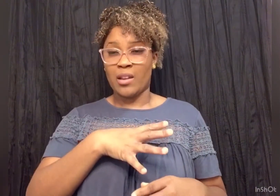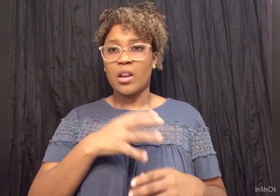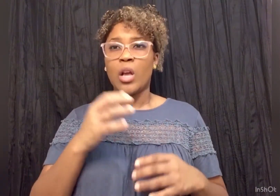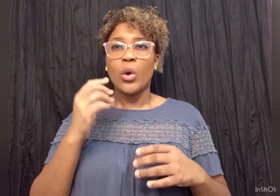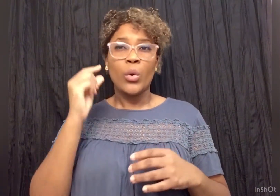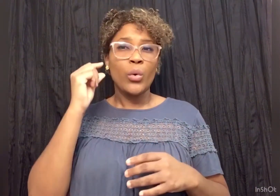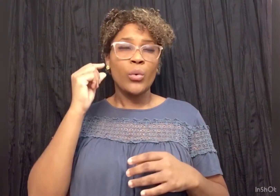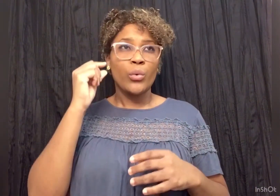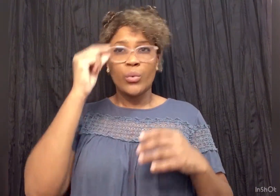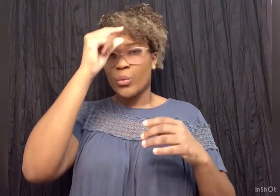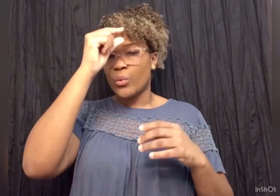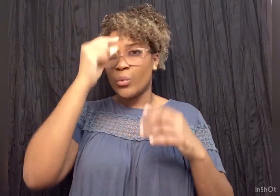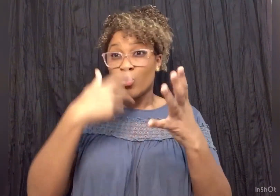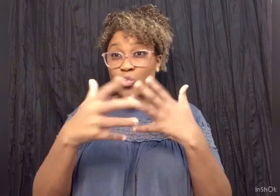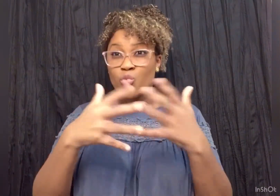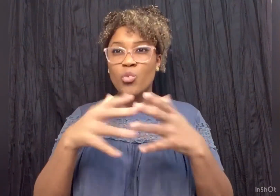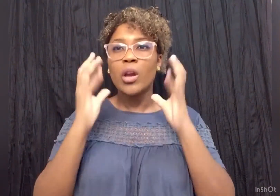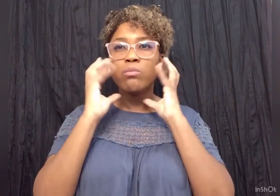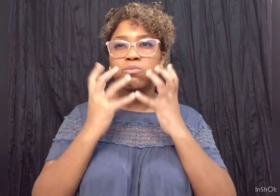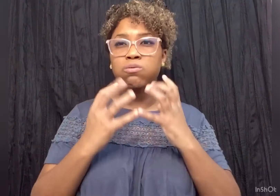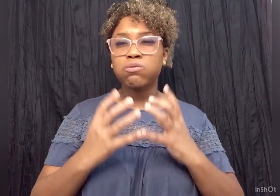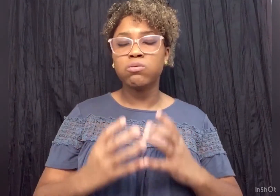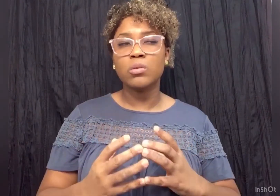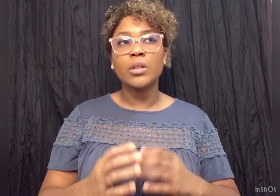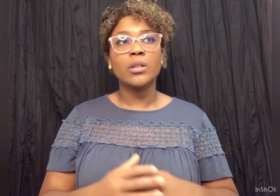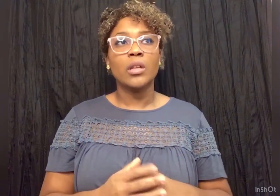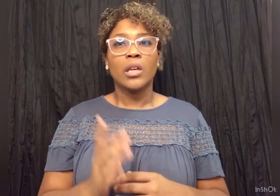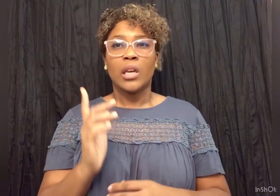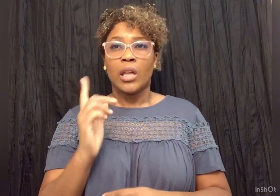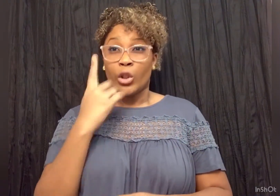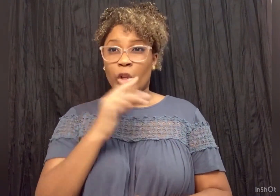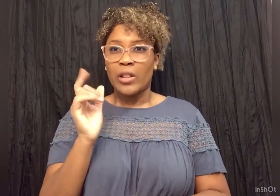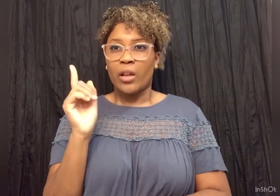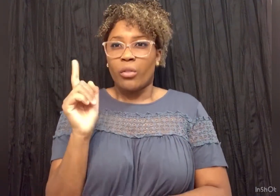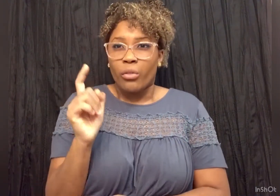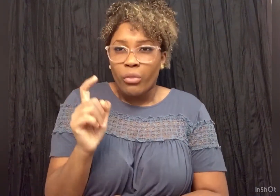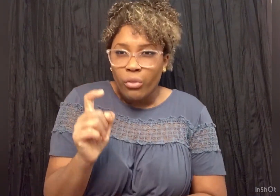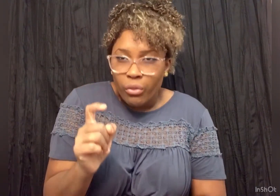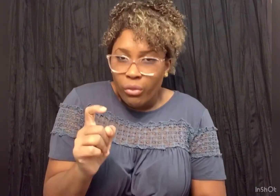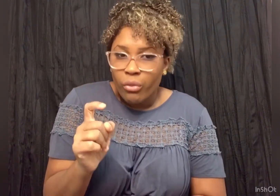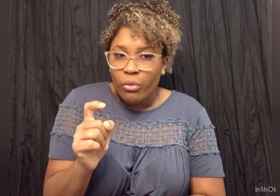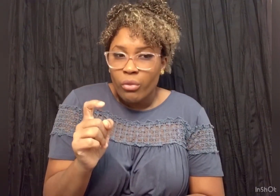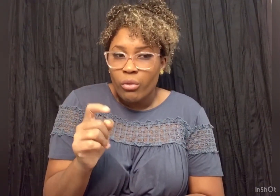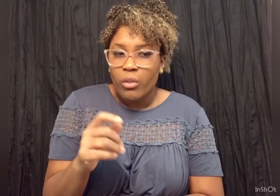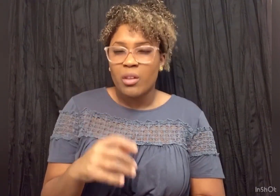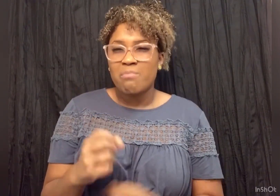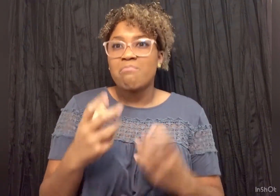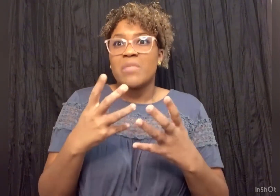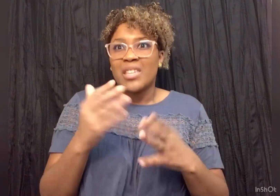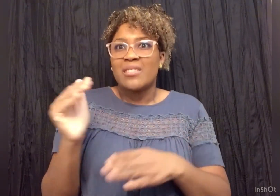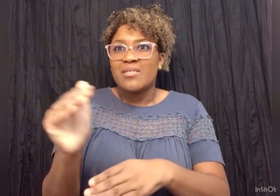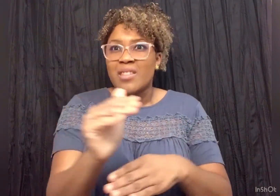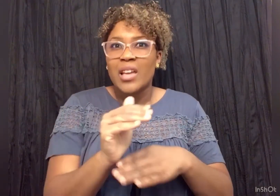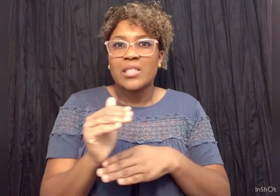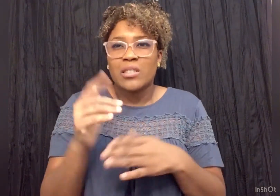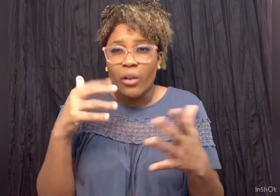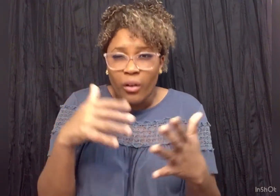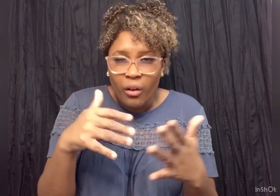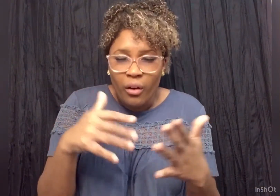gaze of a dreamer. His back was hunched over from untold nights spent studying. "Get up, sir, get